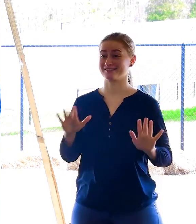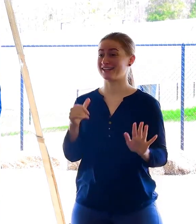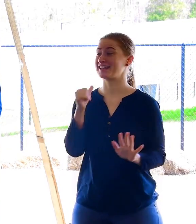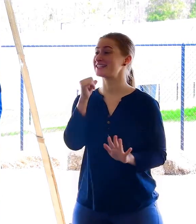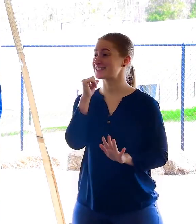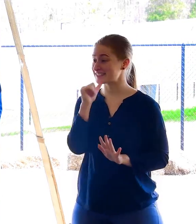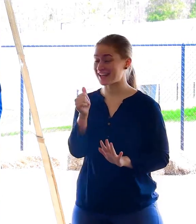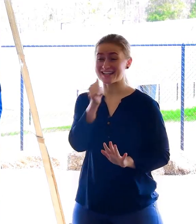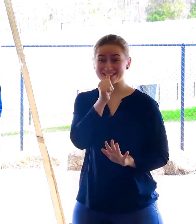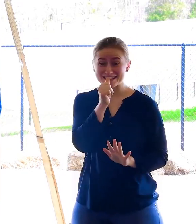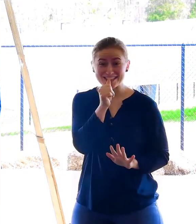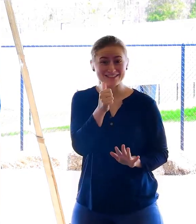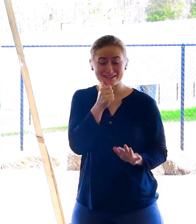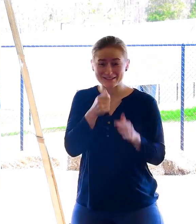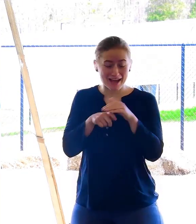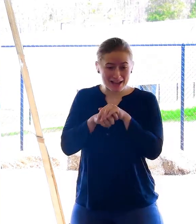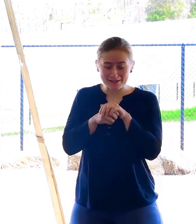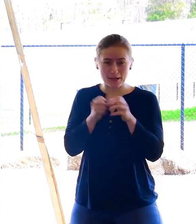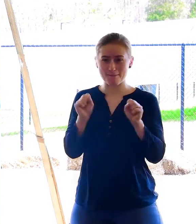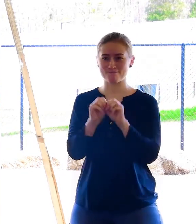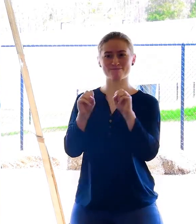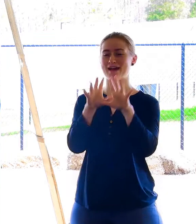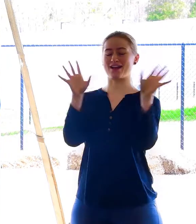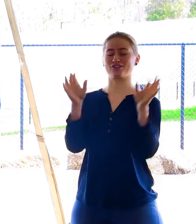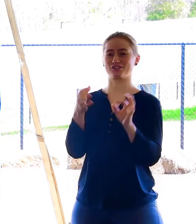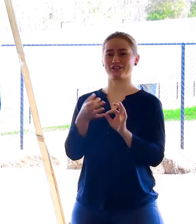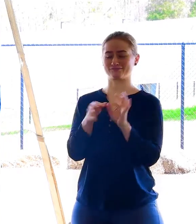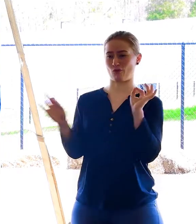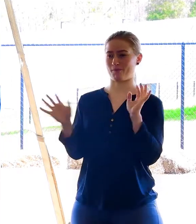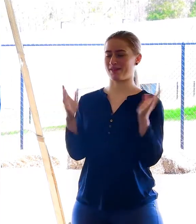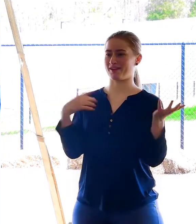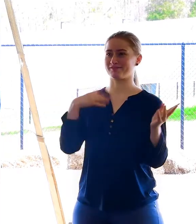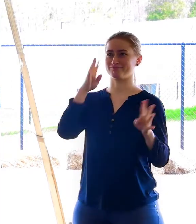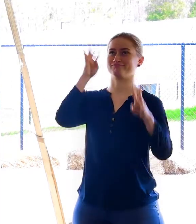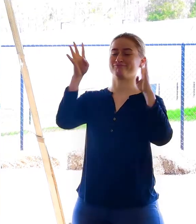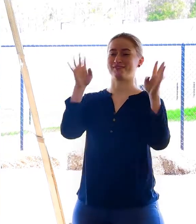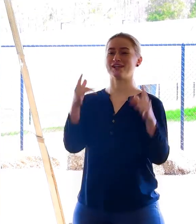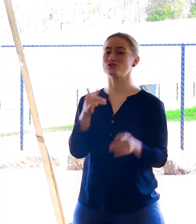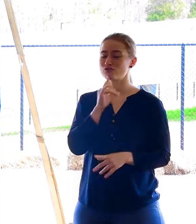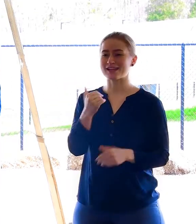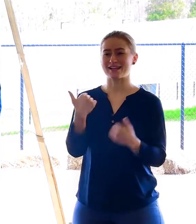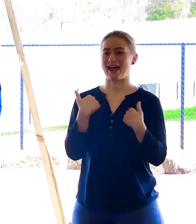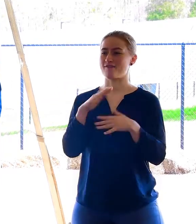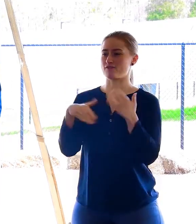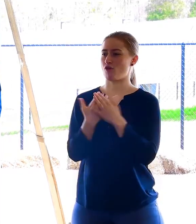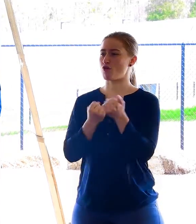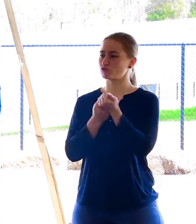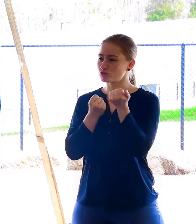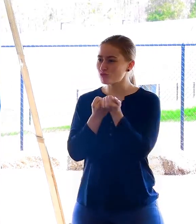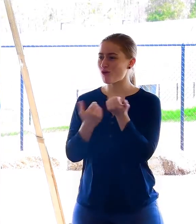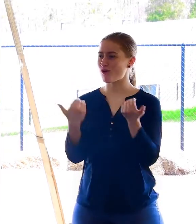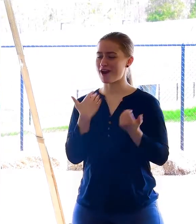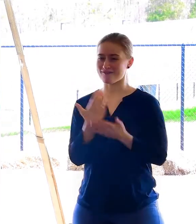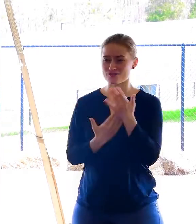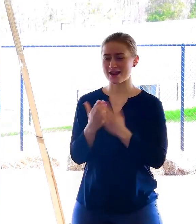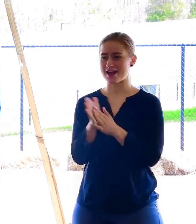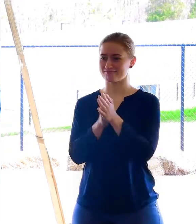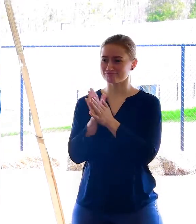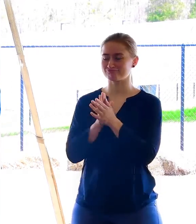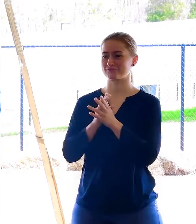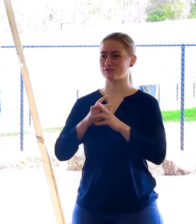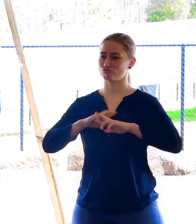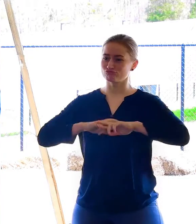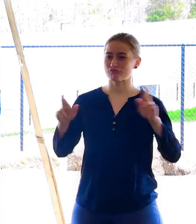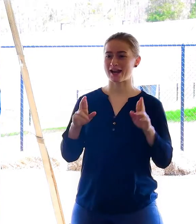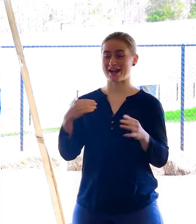a secret. It's not some sort of magic formula. It's having all your supporters there, having all hands on deck. It's